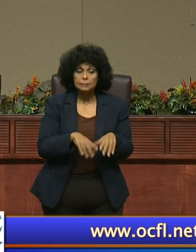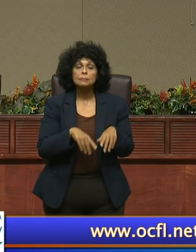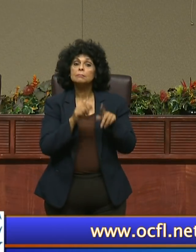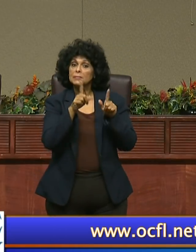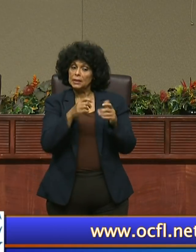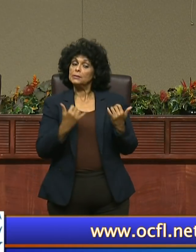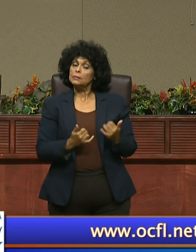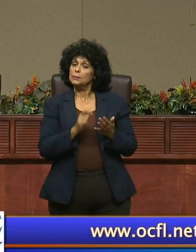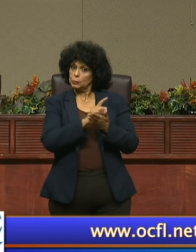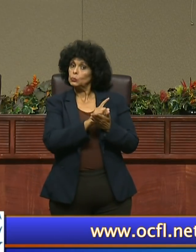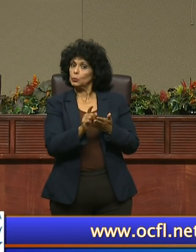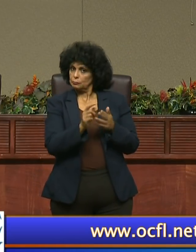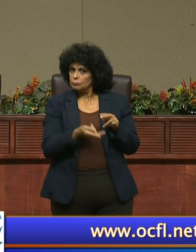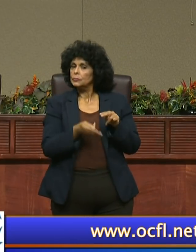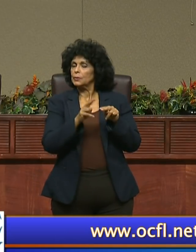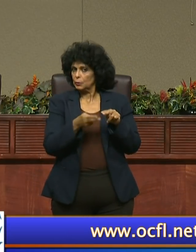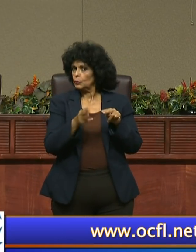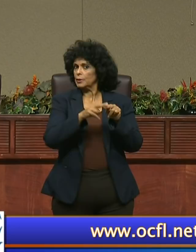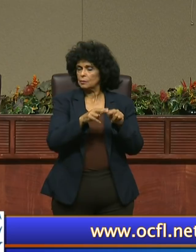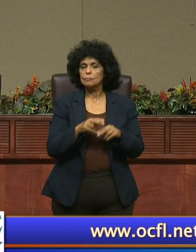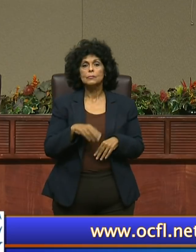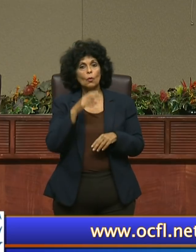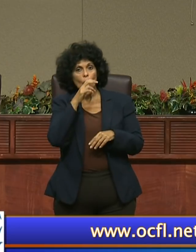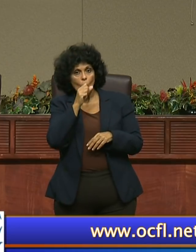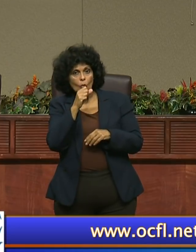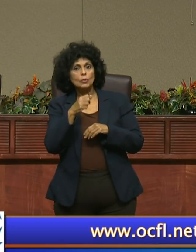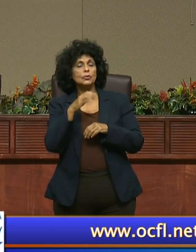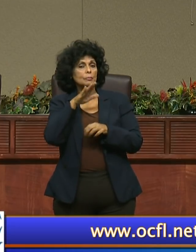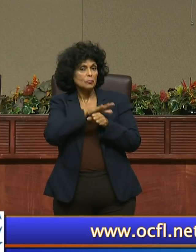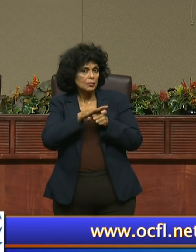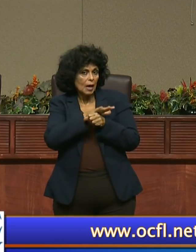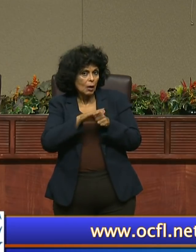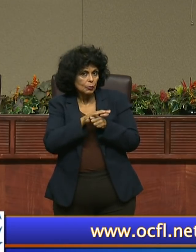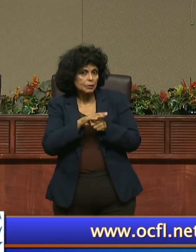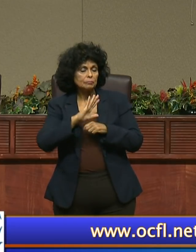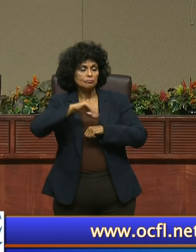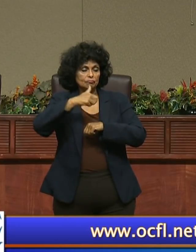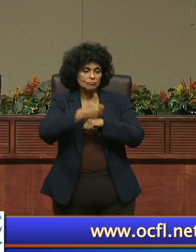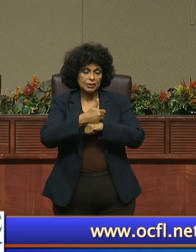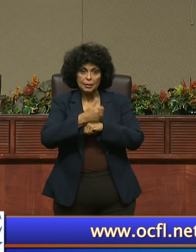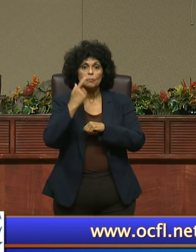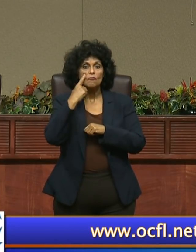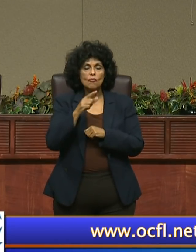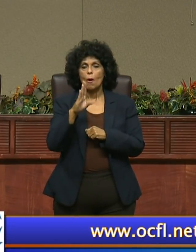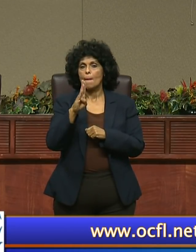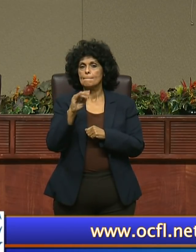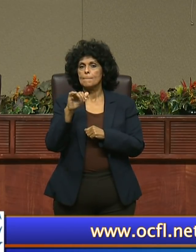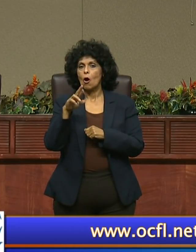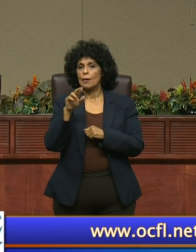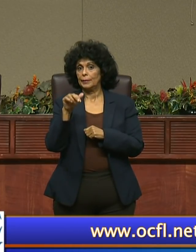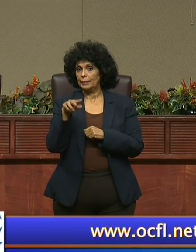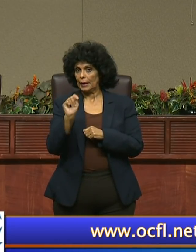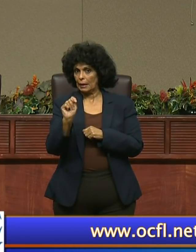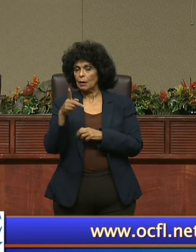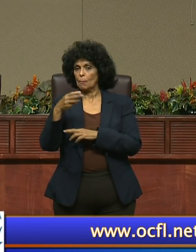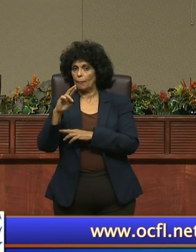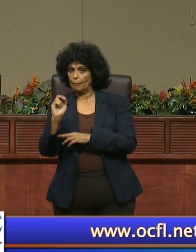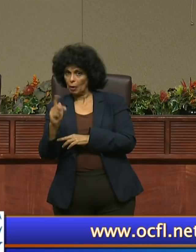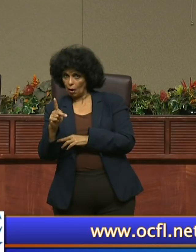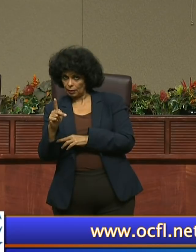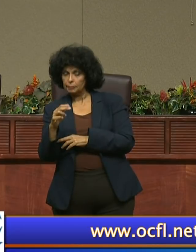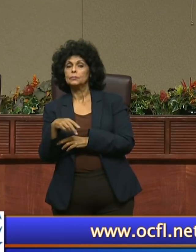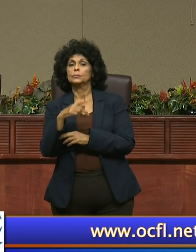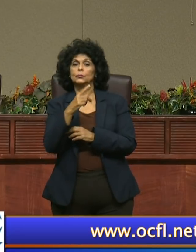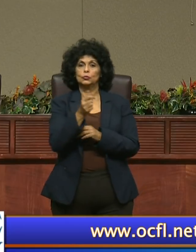week. Orange County Health Services will be providing testing at Barnett Park in West Orlando between the hours of